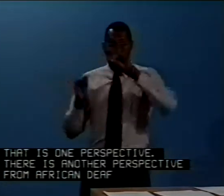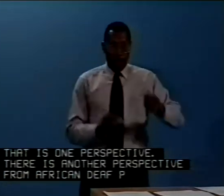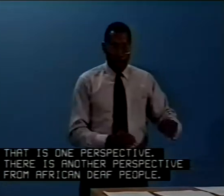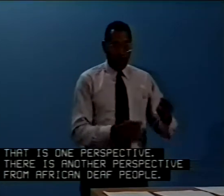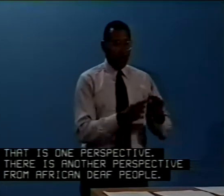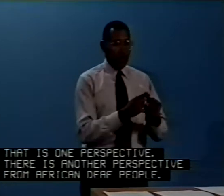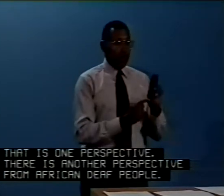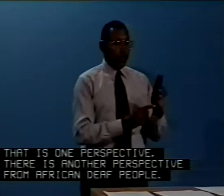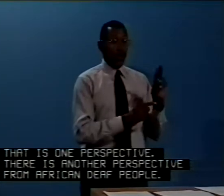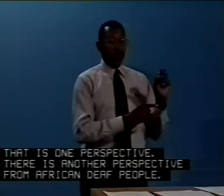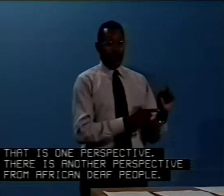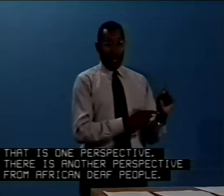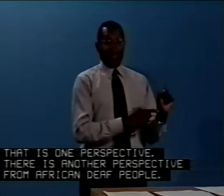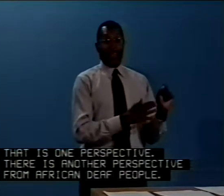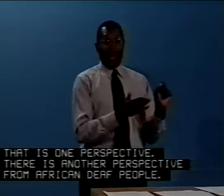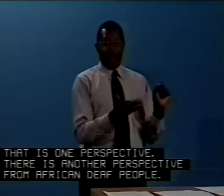Many of them moving to the United States